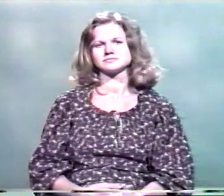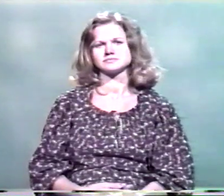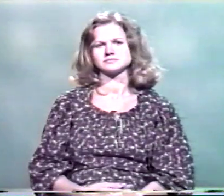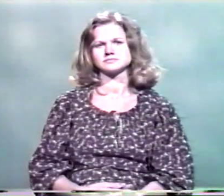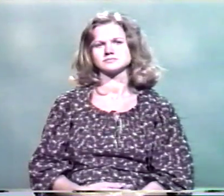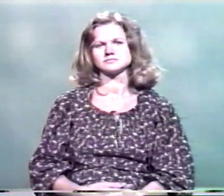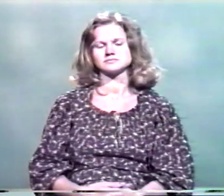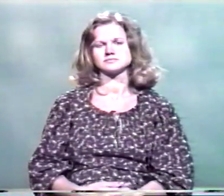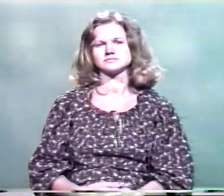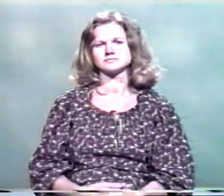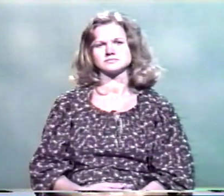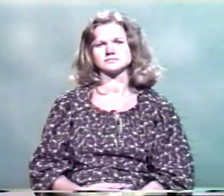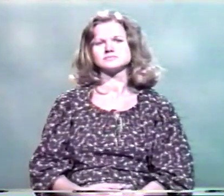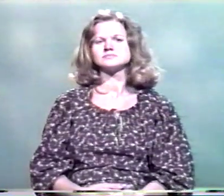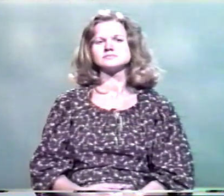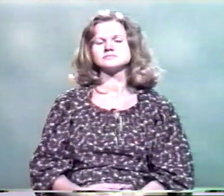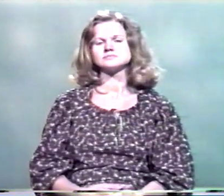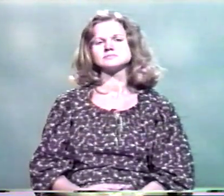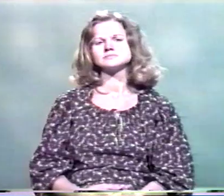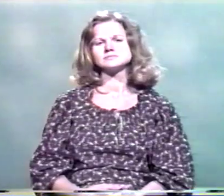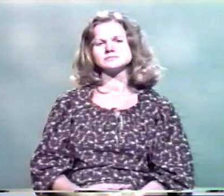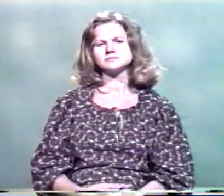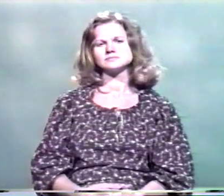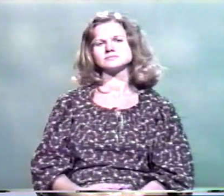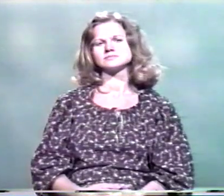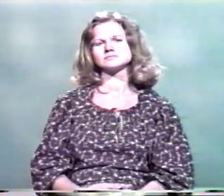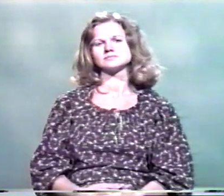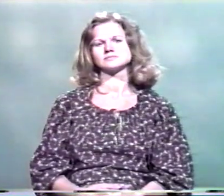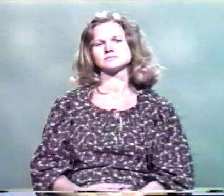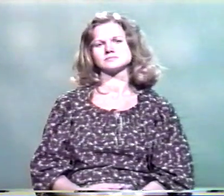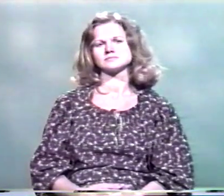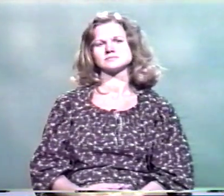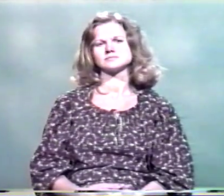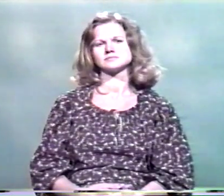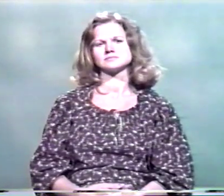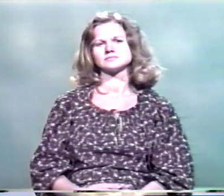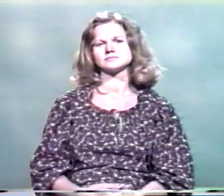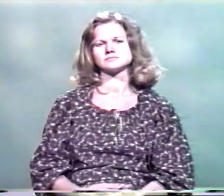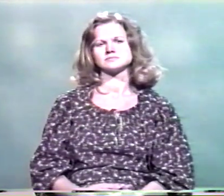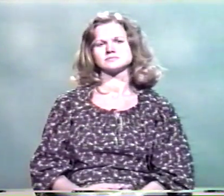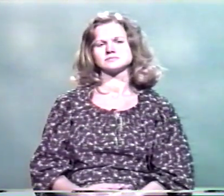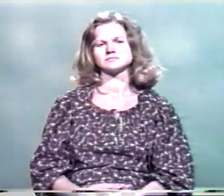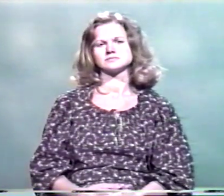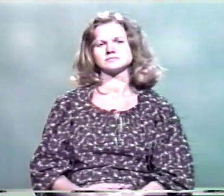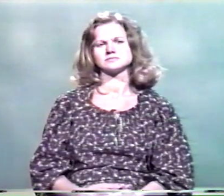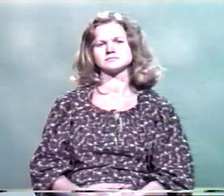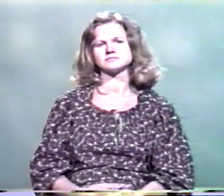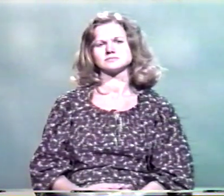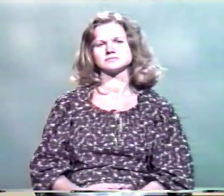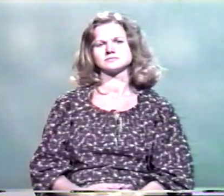Janine is going to sign that one draw map, and because of the facial expression, she will mean